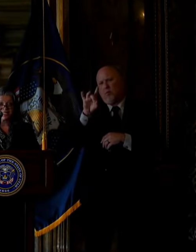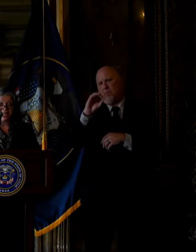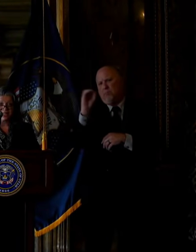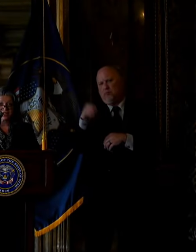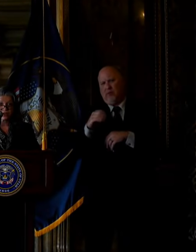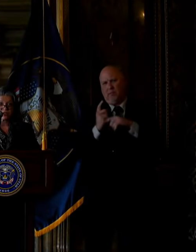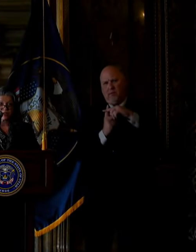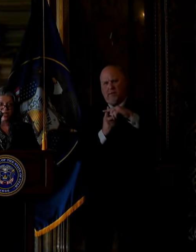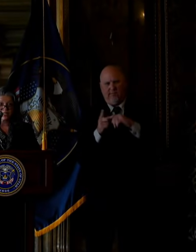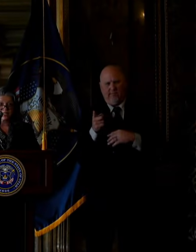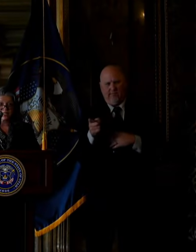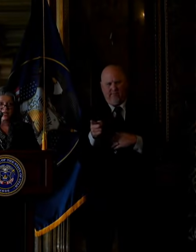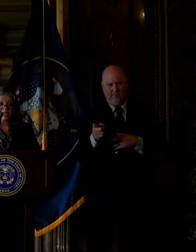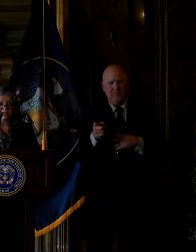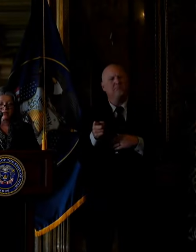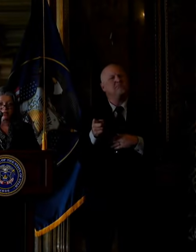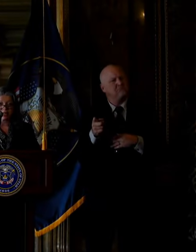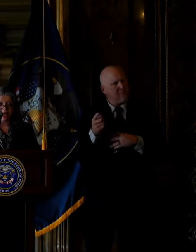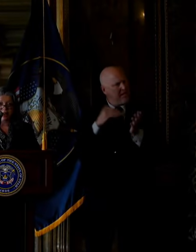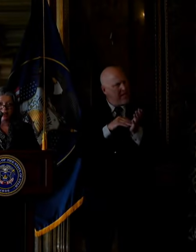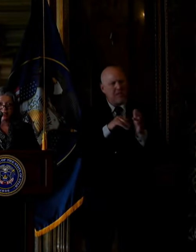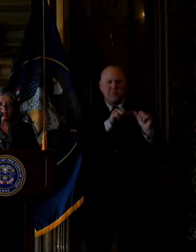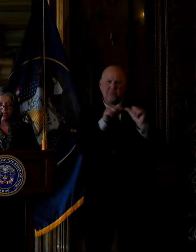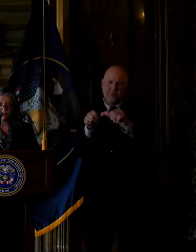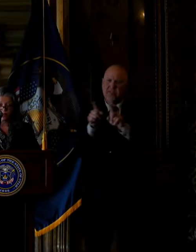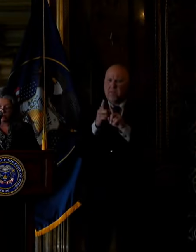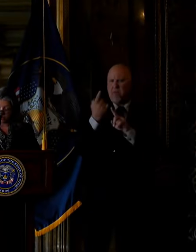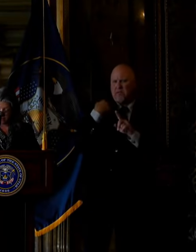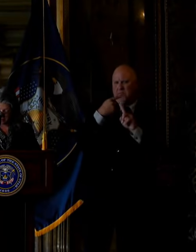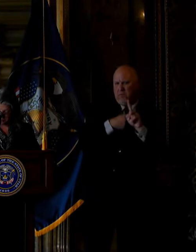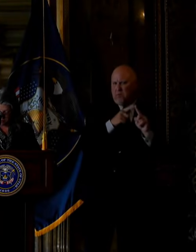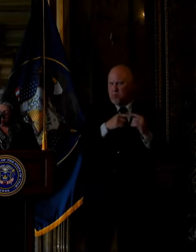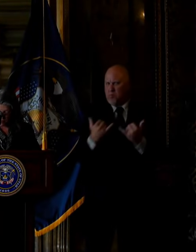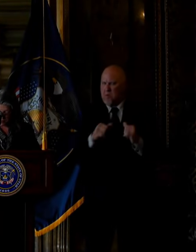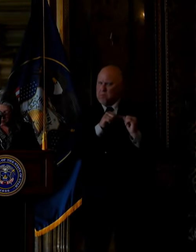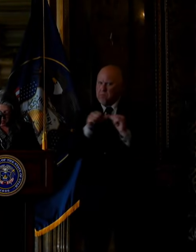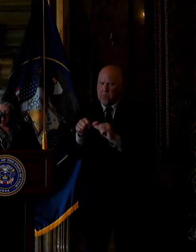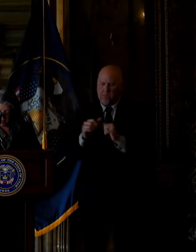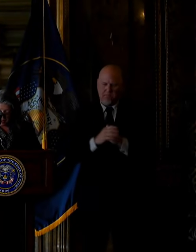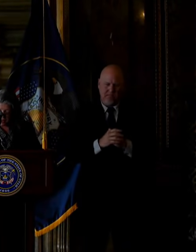a sustained surge of cases that is at unsustainable levels.